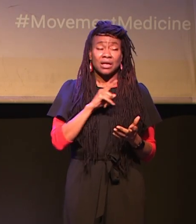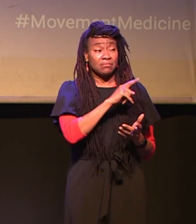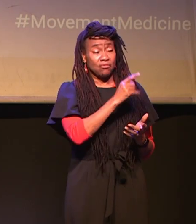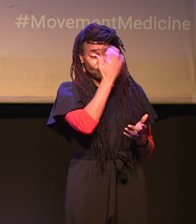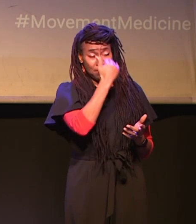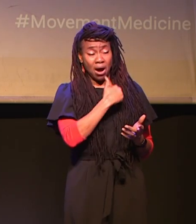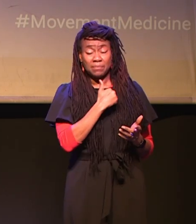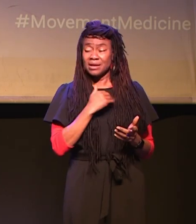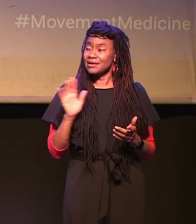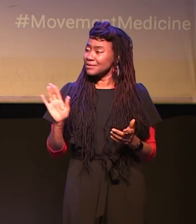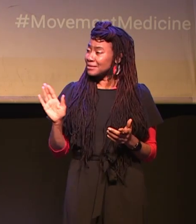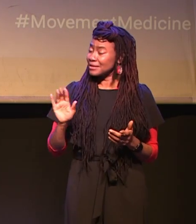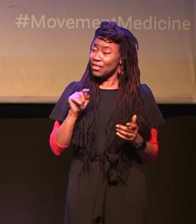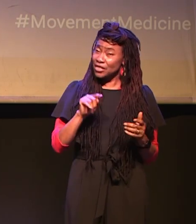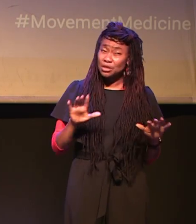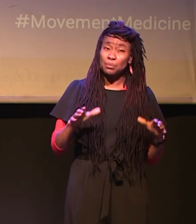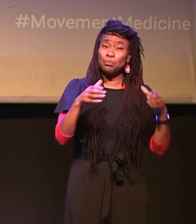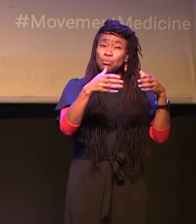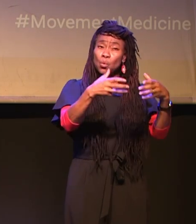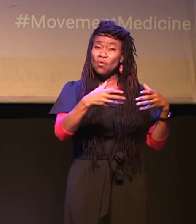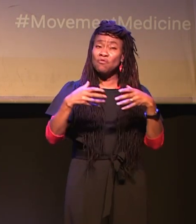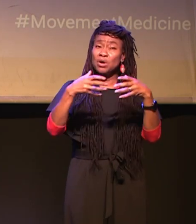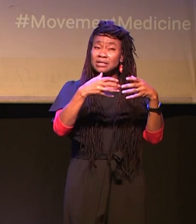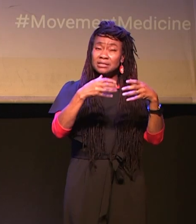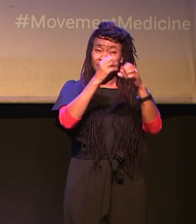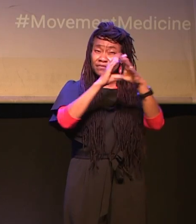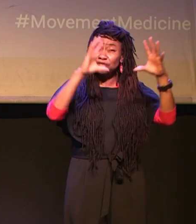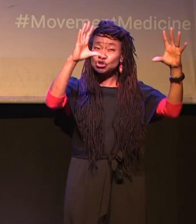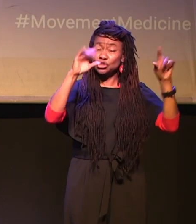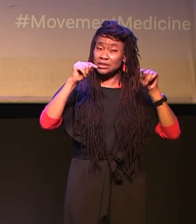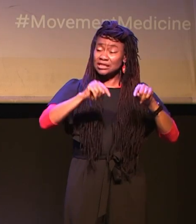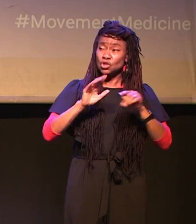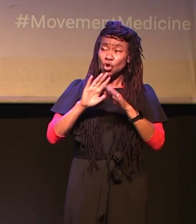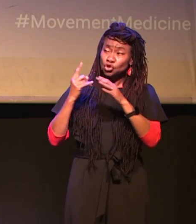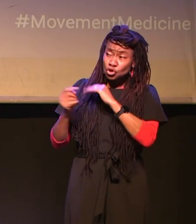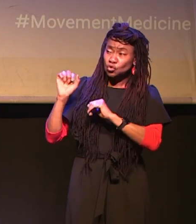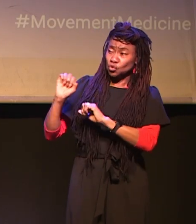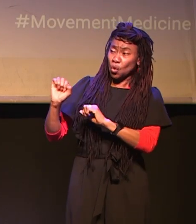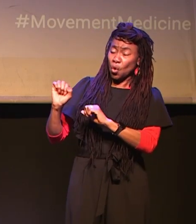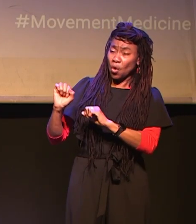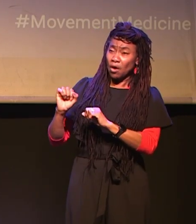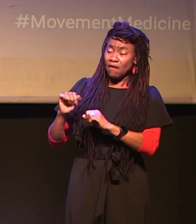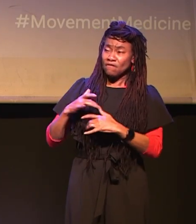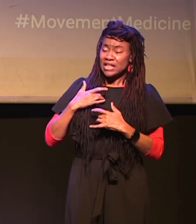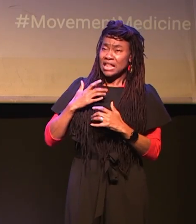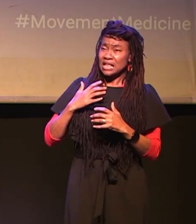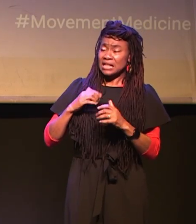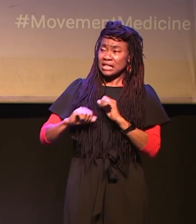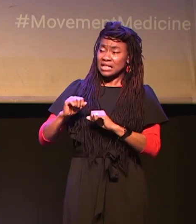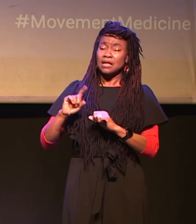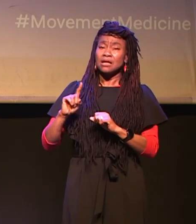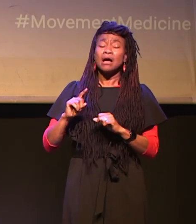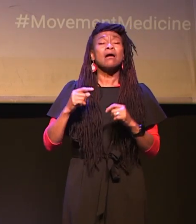movement integrity. Like this, we're holding a bigger picture, we're holding a vision. And so inviting discernment, allowing grace